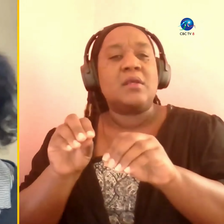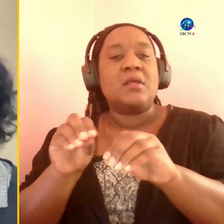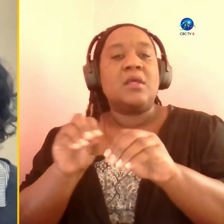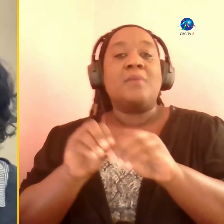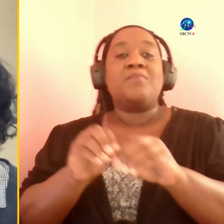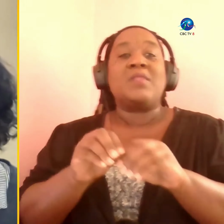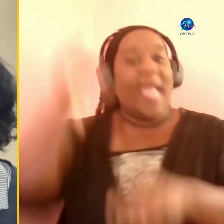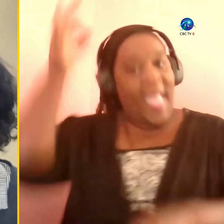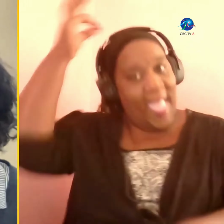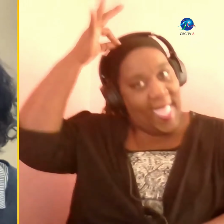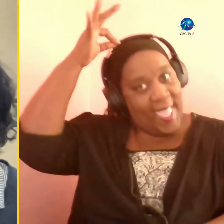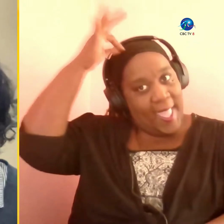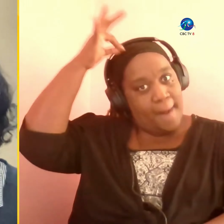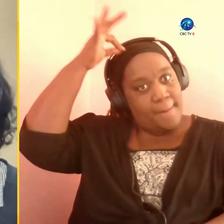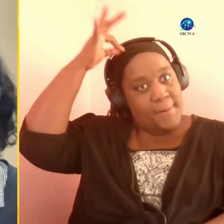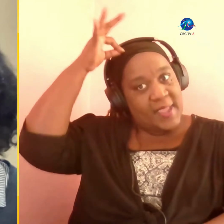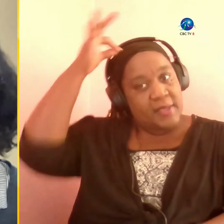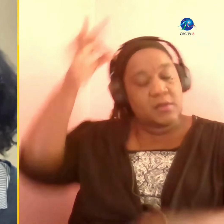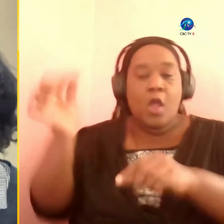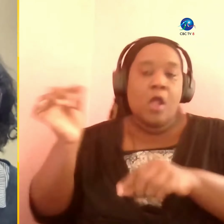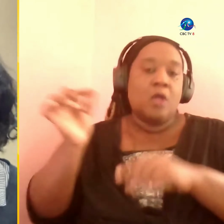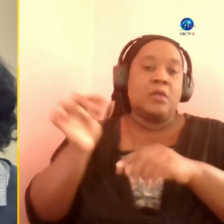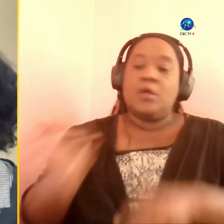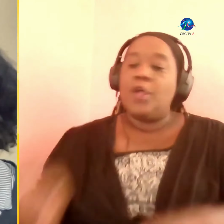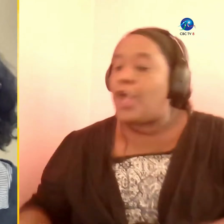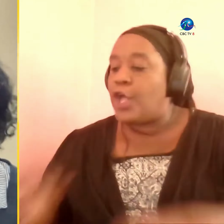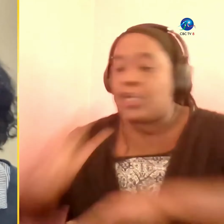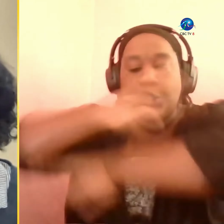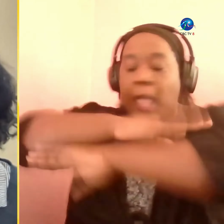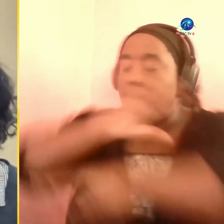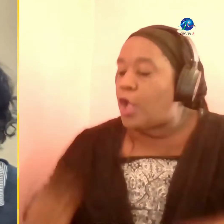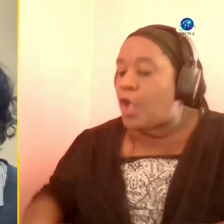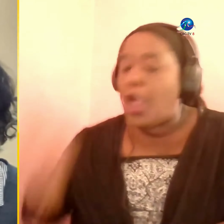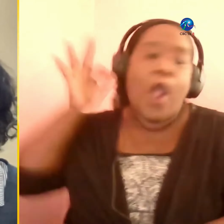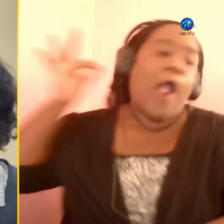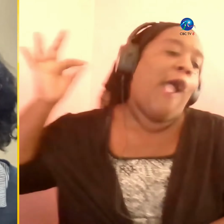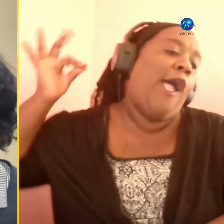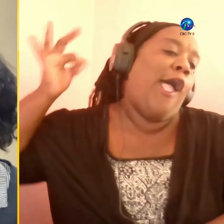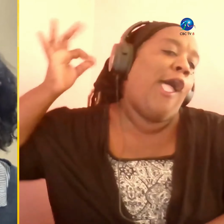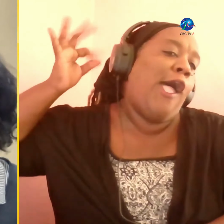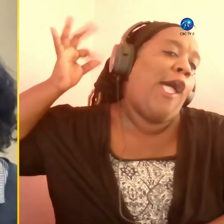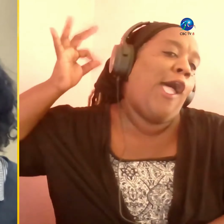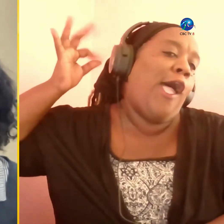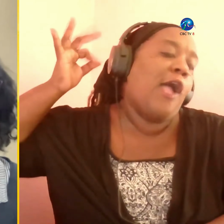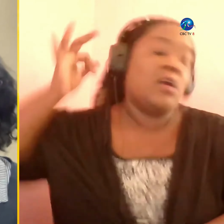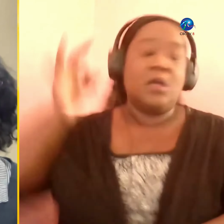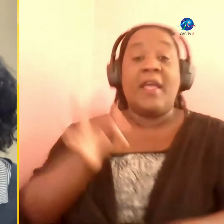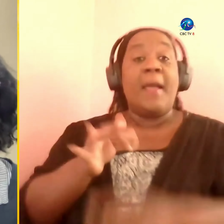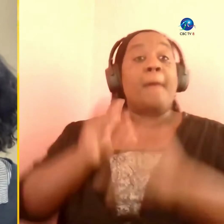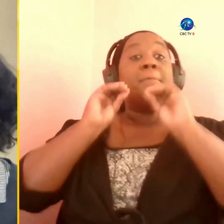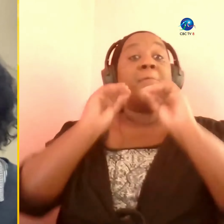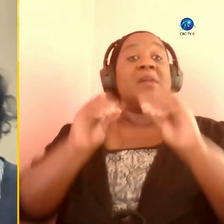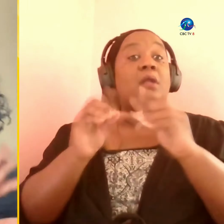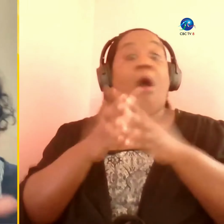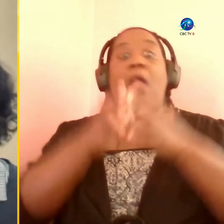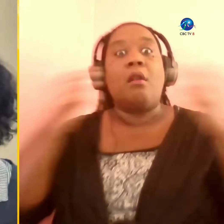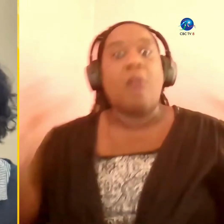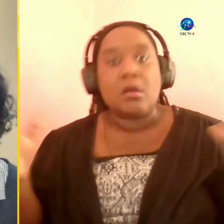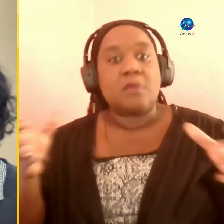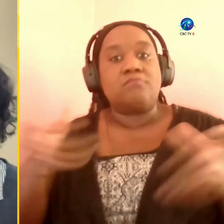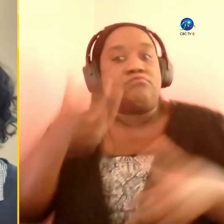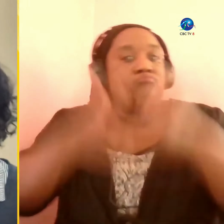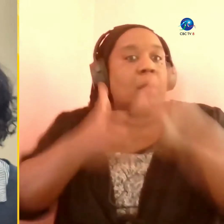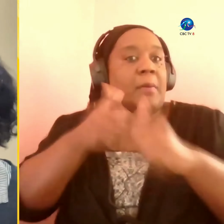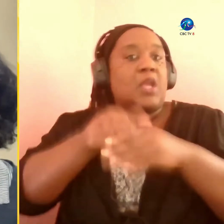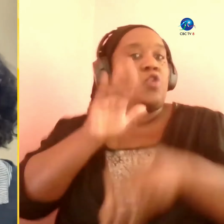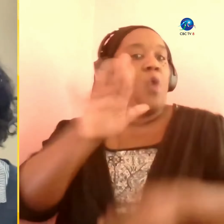you're just picking up from the table next to you is introducing all kinds of bacteria and infection. So just, just